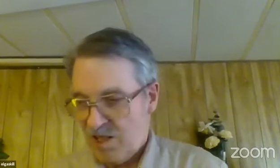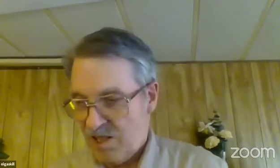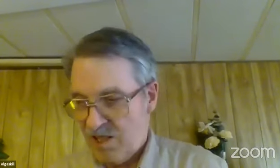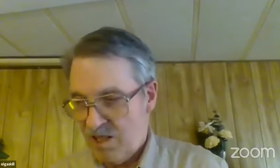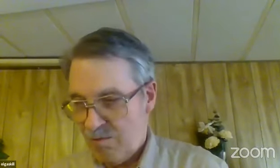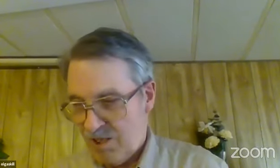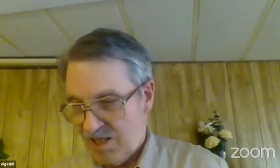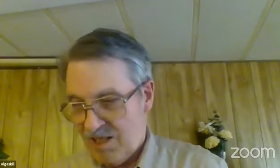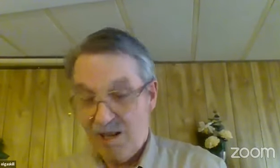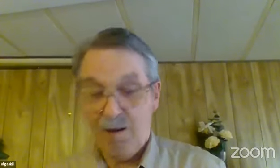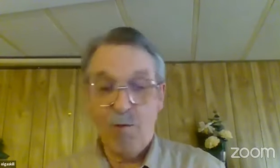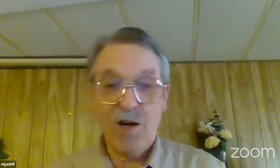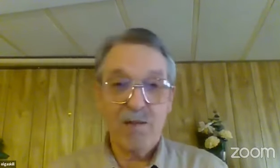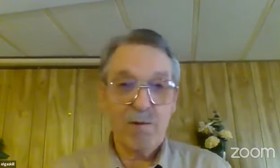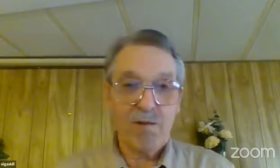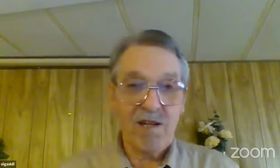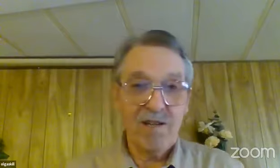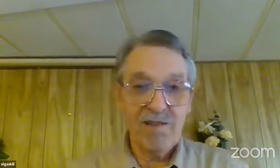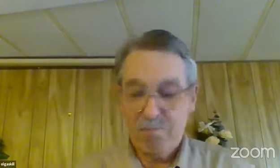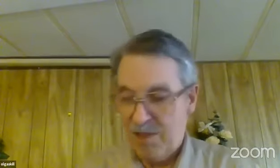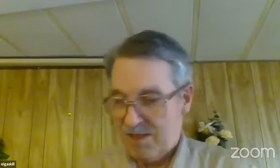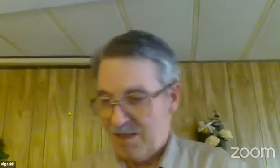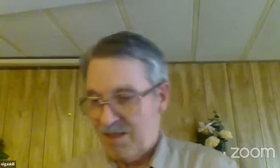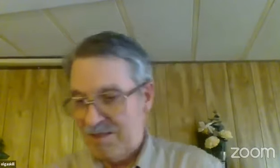I got done with it. Now, I don't know why they were crying, but